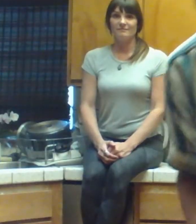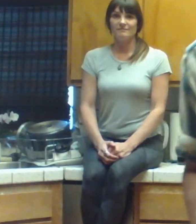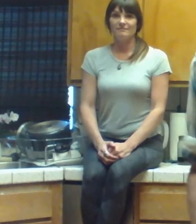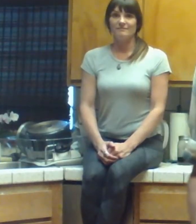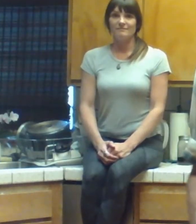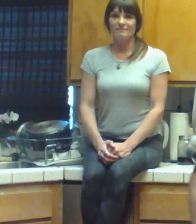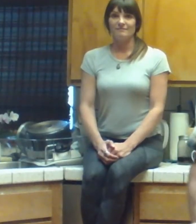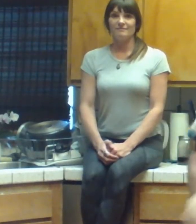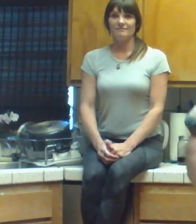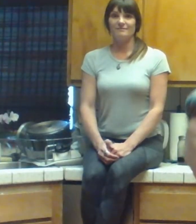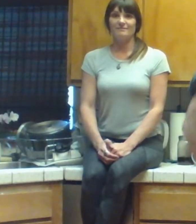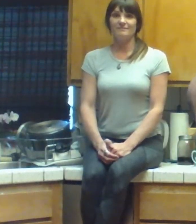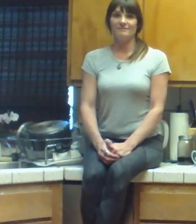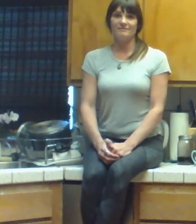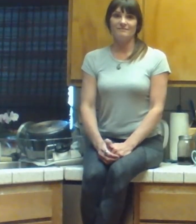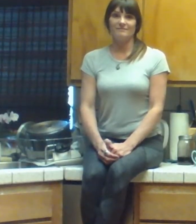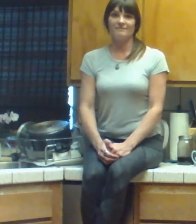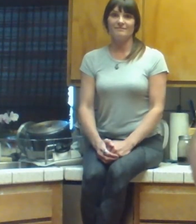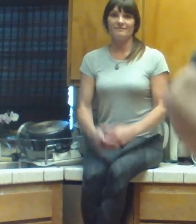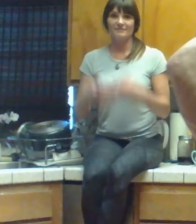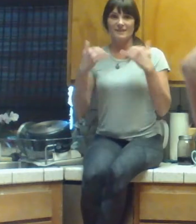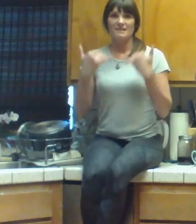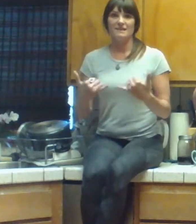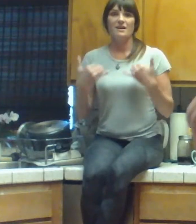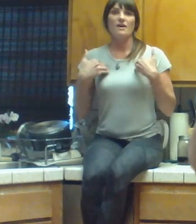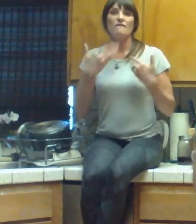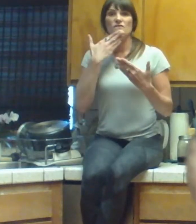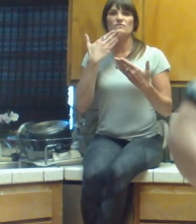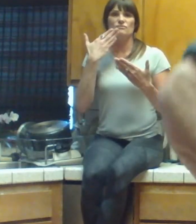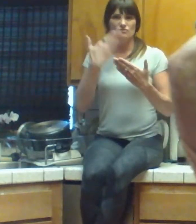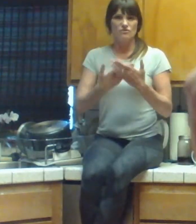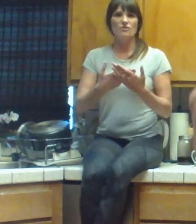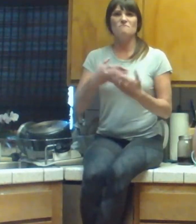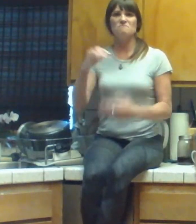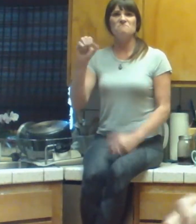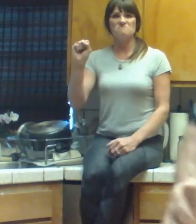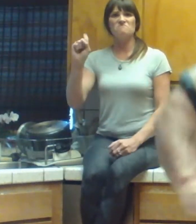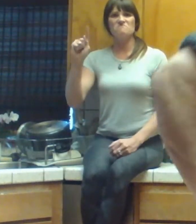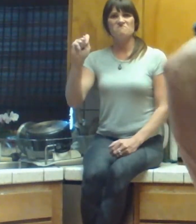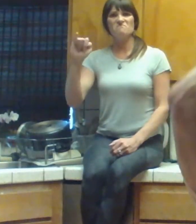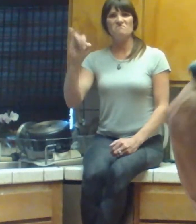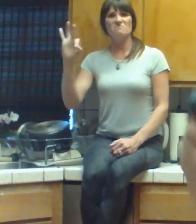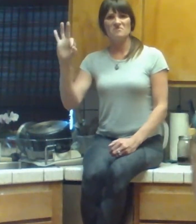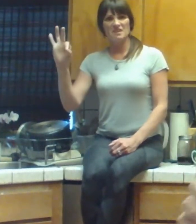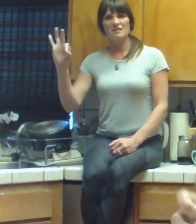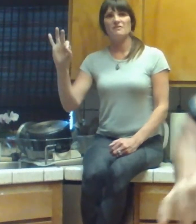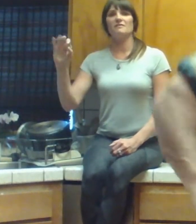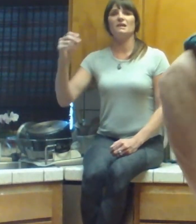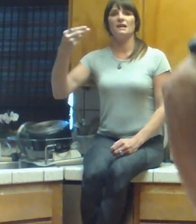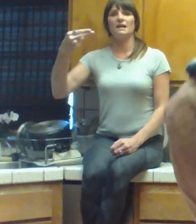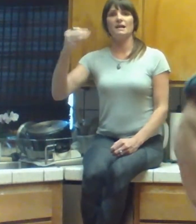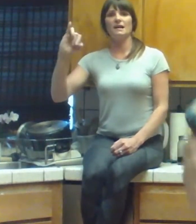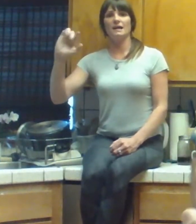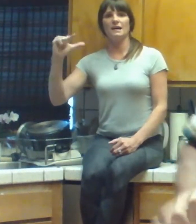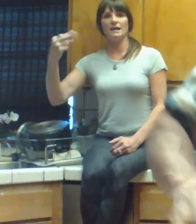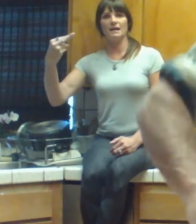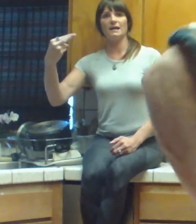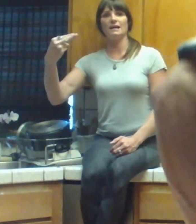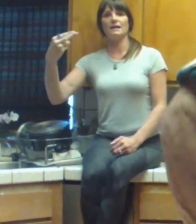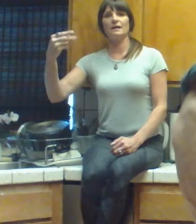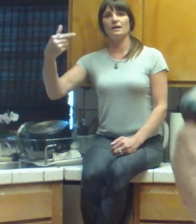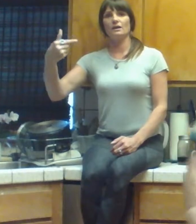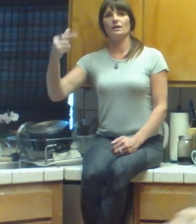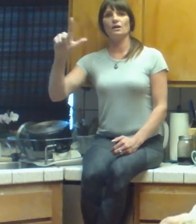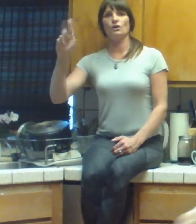So now we got a good stiff ball of good high gluten dough. Well kneaded.